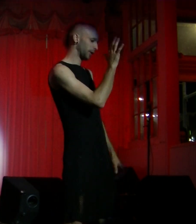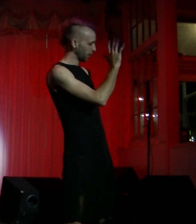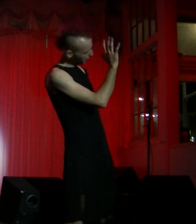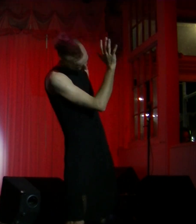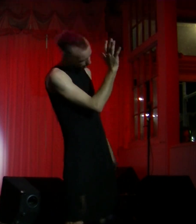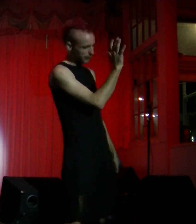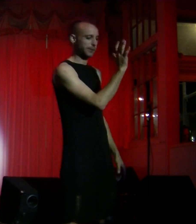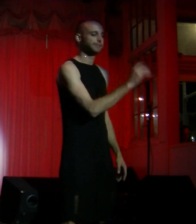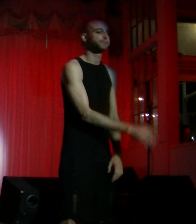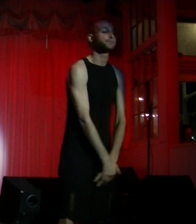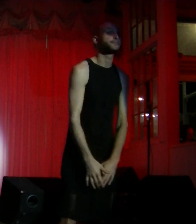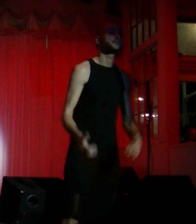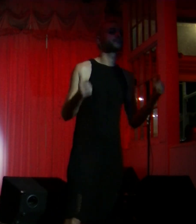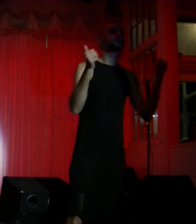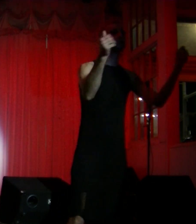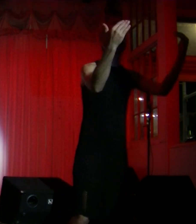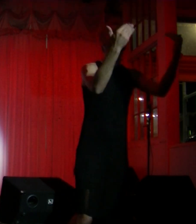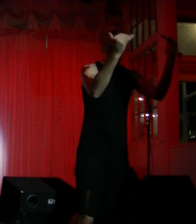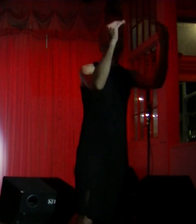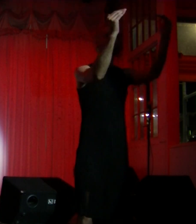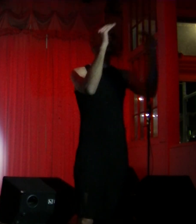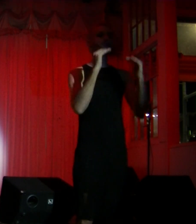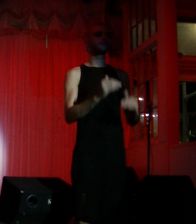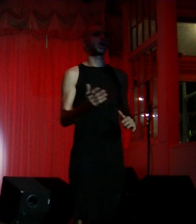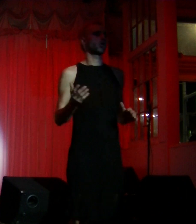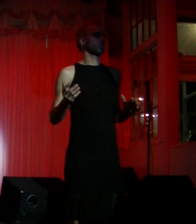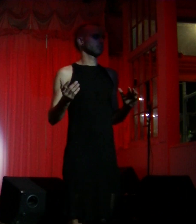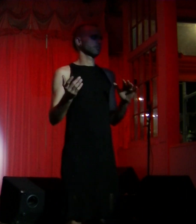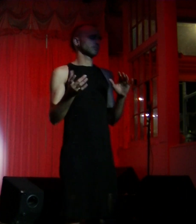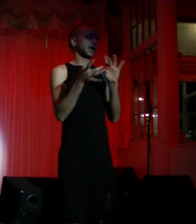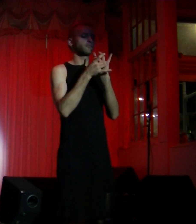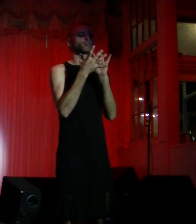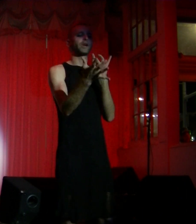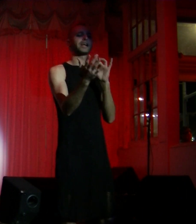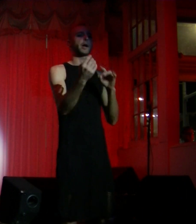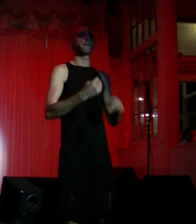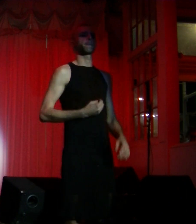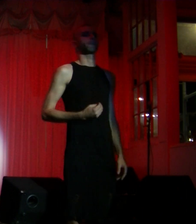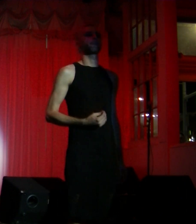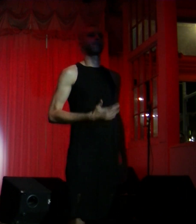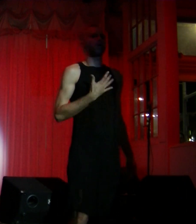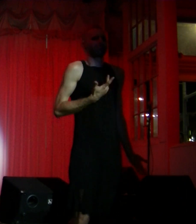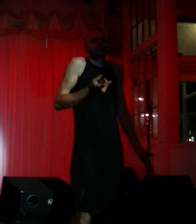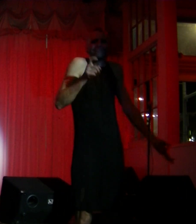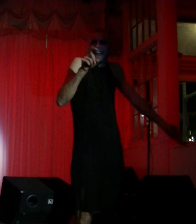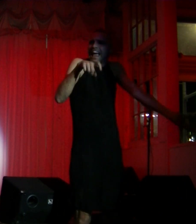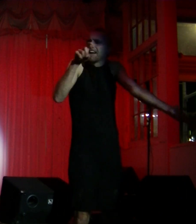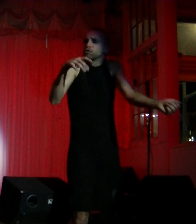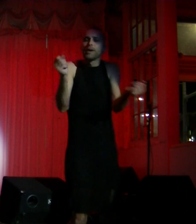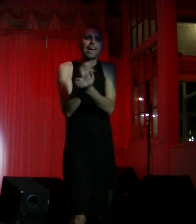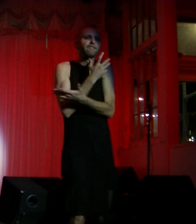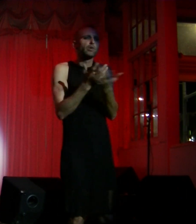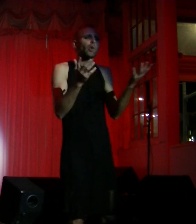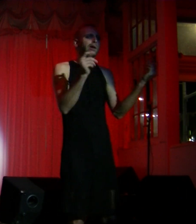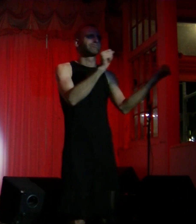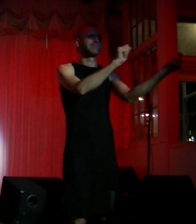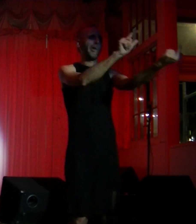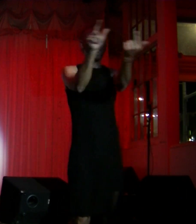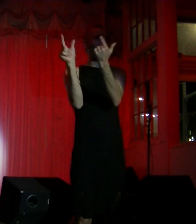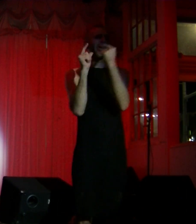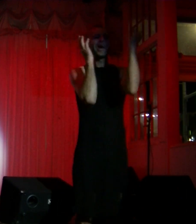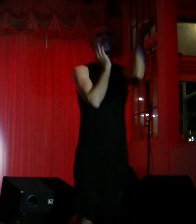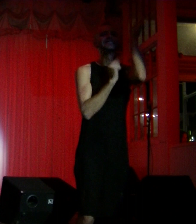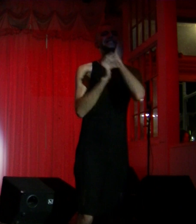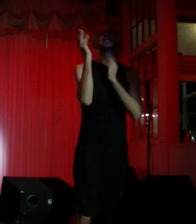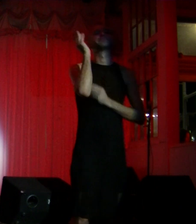So, now I'm gonna do a breakup poem. Because I have to do a breakup poem. Everybody goes through breakups. It's like the